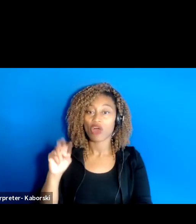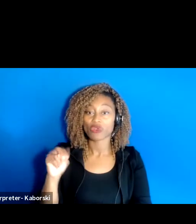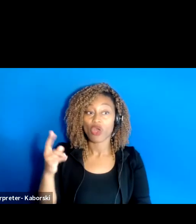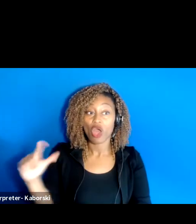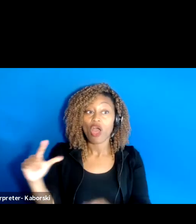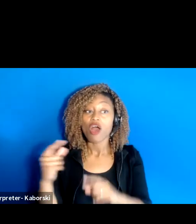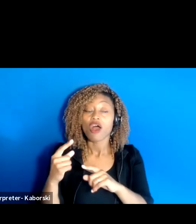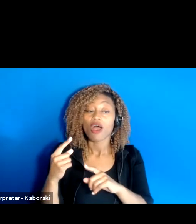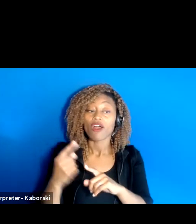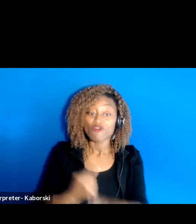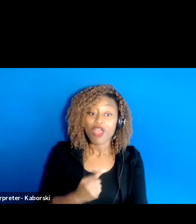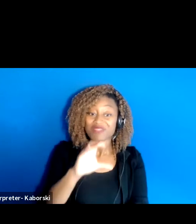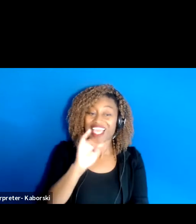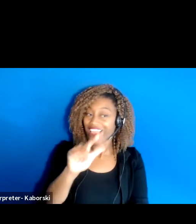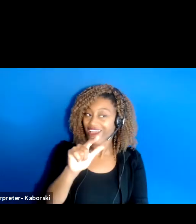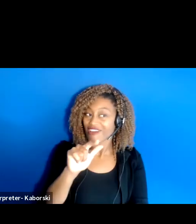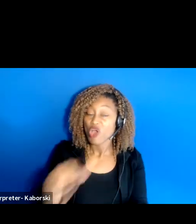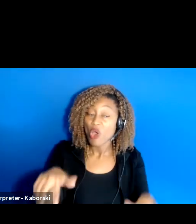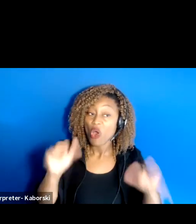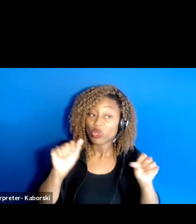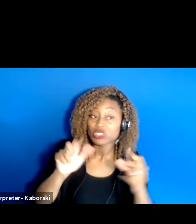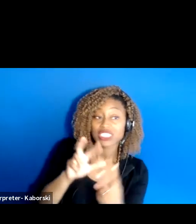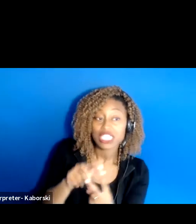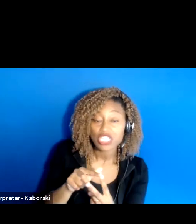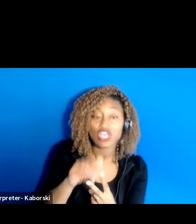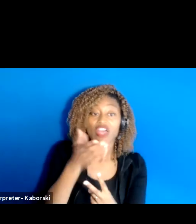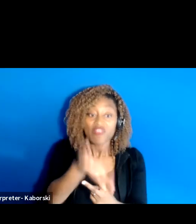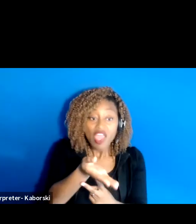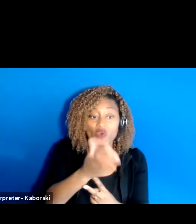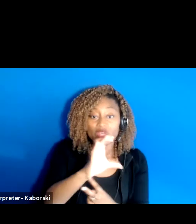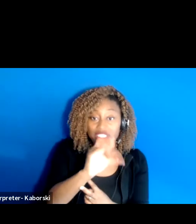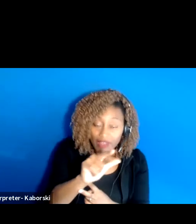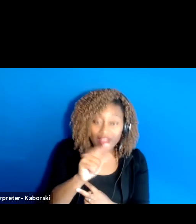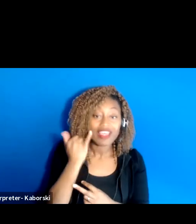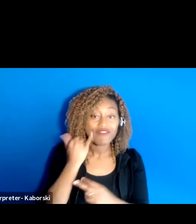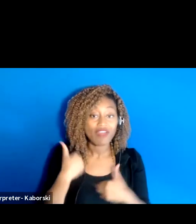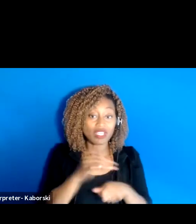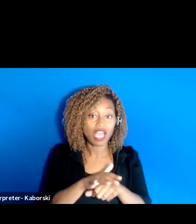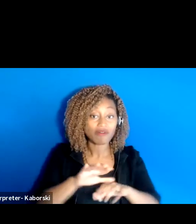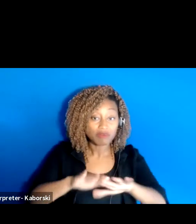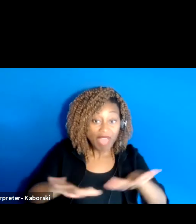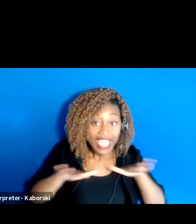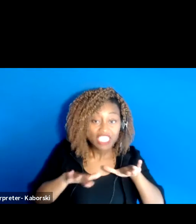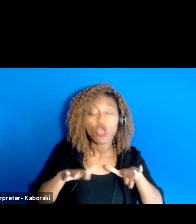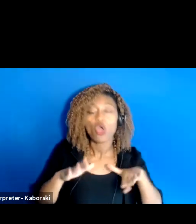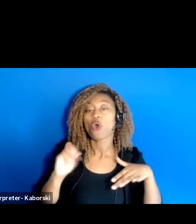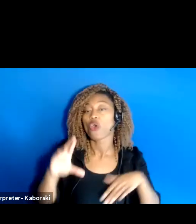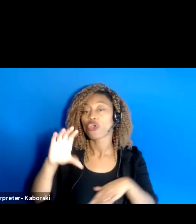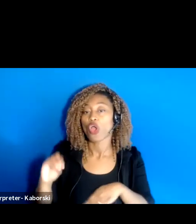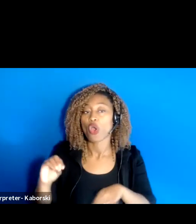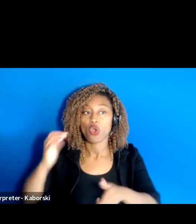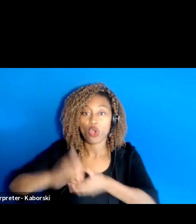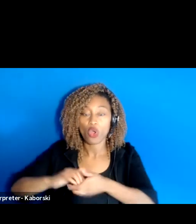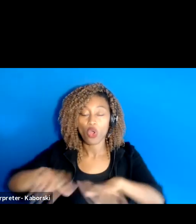and hosting some of those town halls either at the center if they had space, or co-hosting